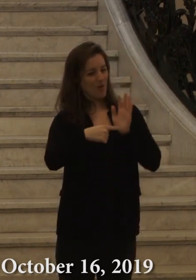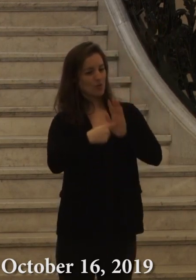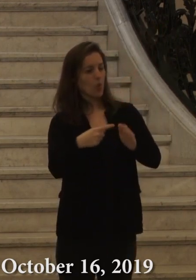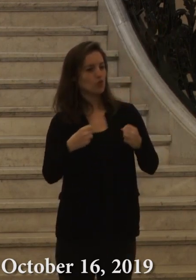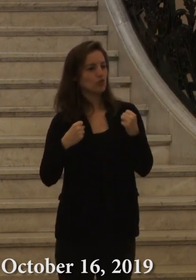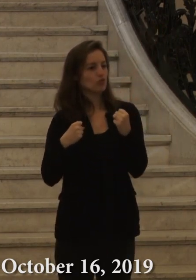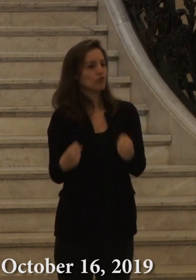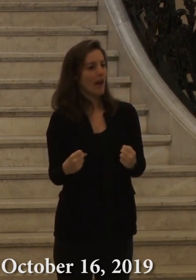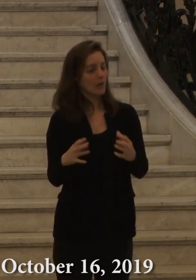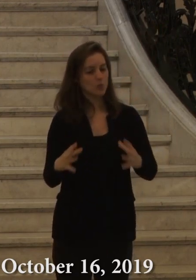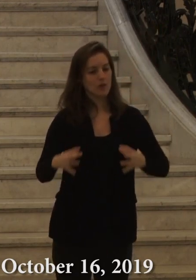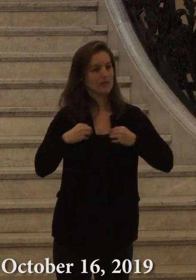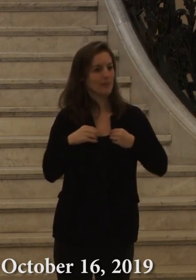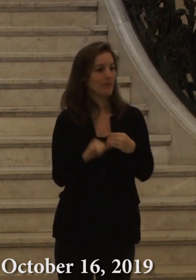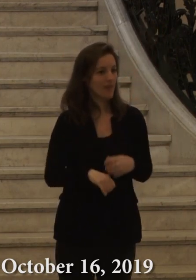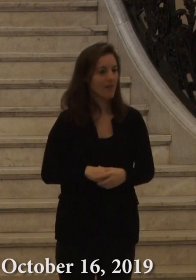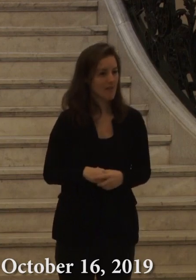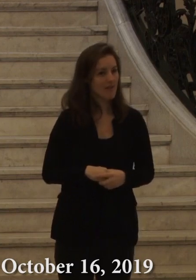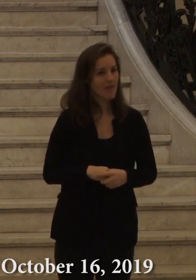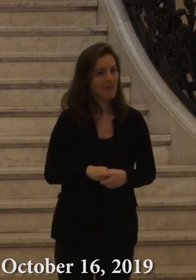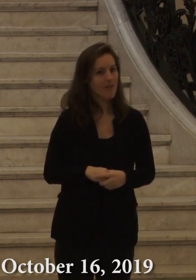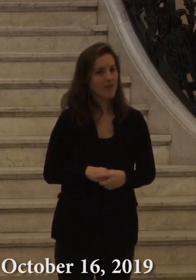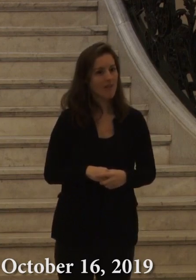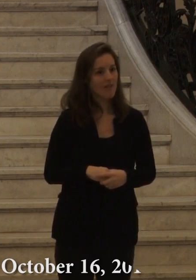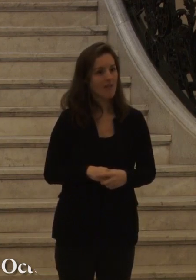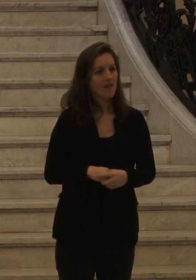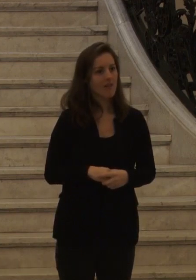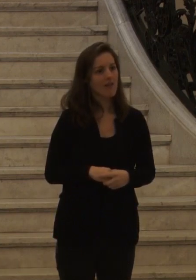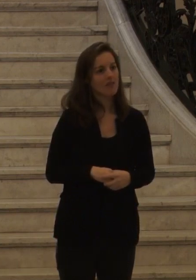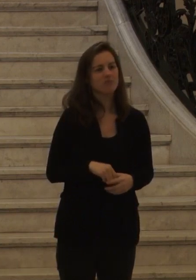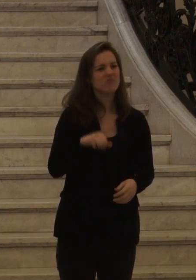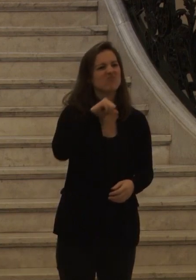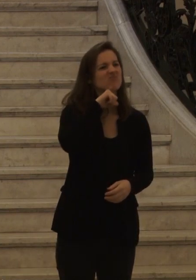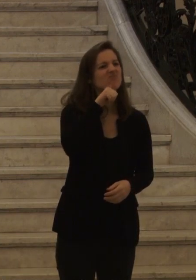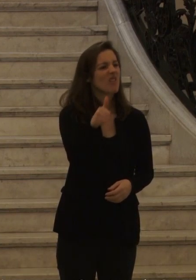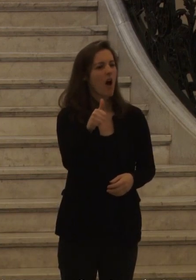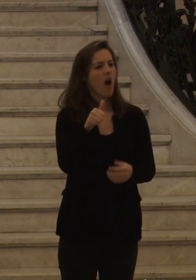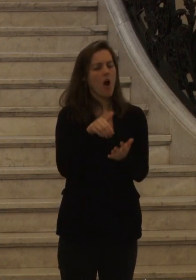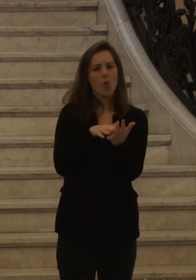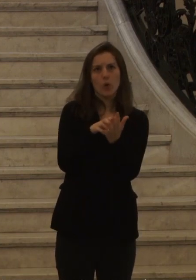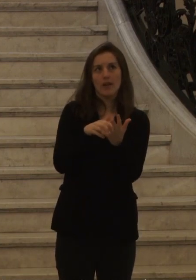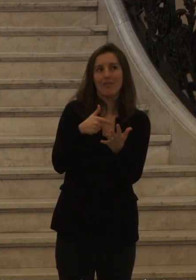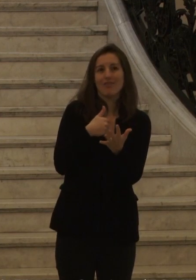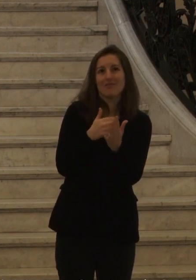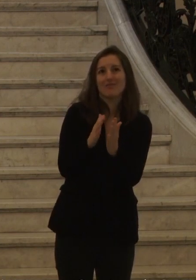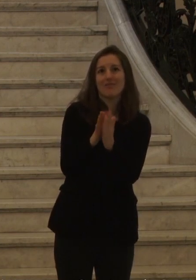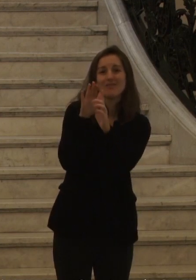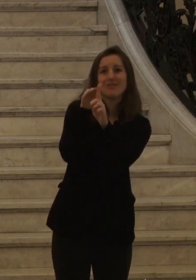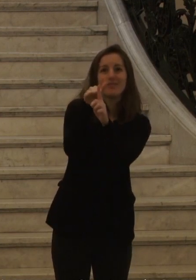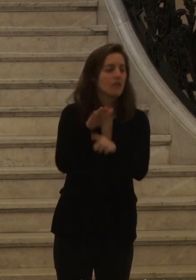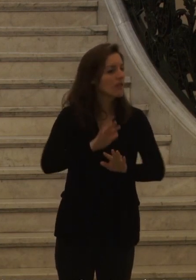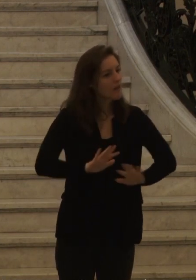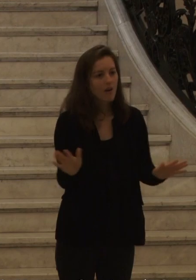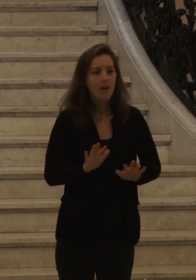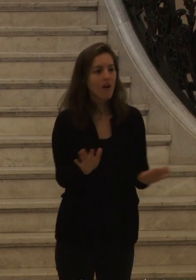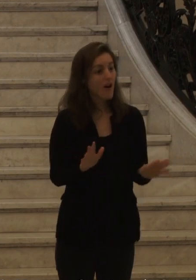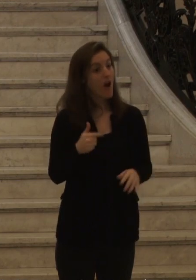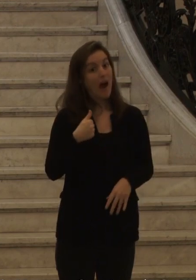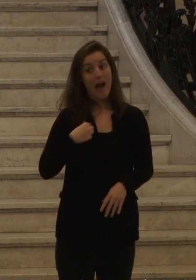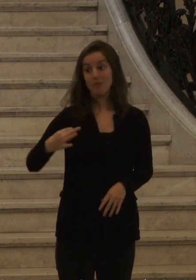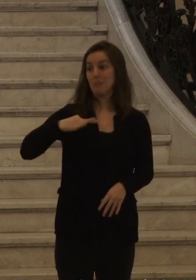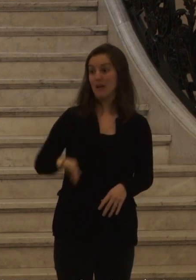to accept that. It is not a sign of weakness. I am actually the beneficiary of lots of mentorships